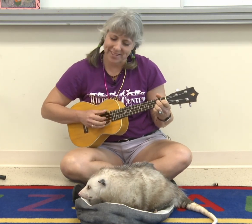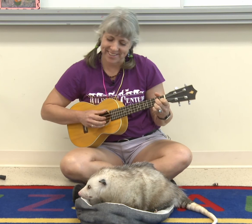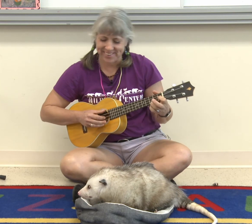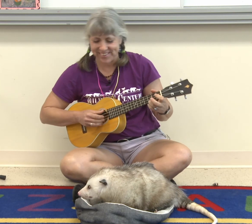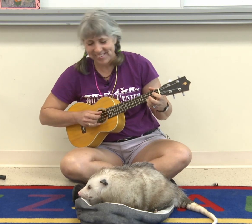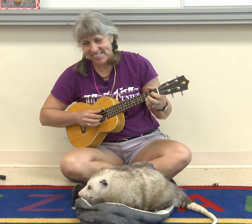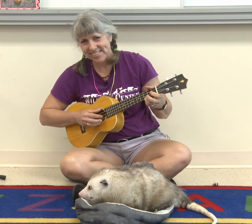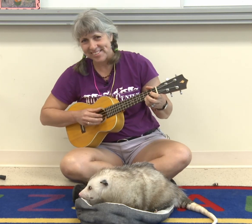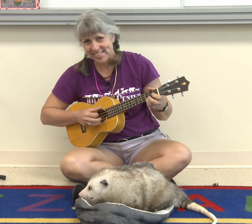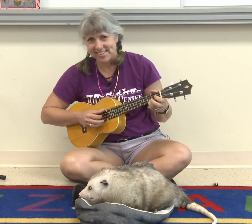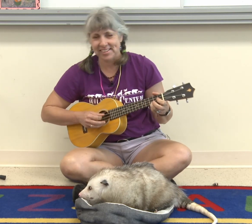marsupial.